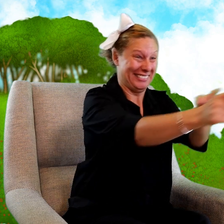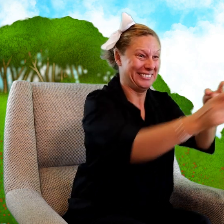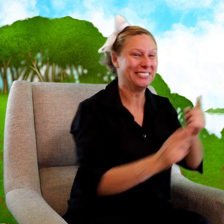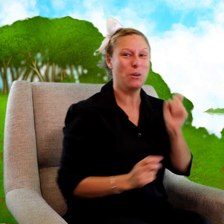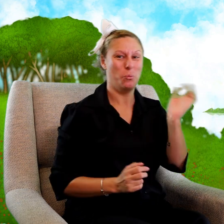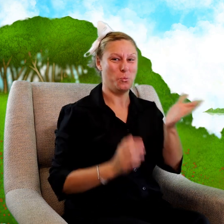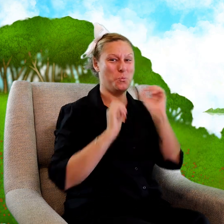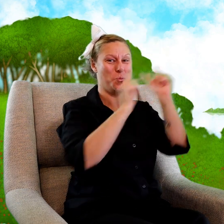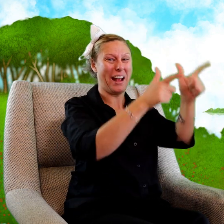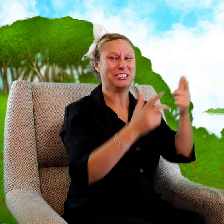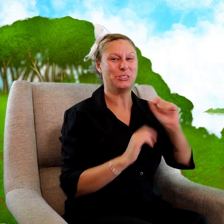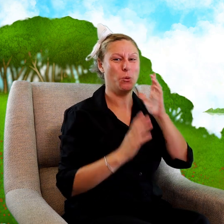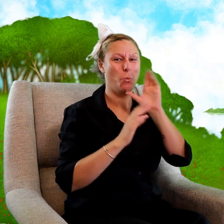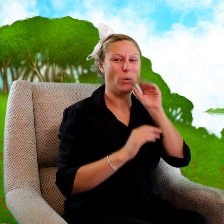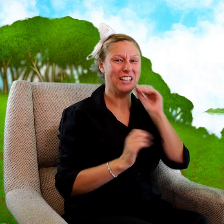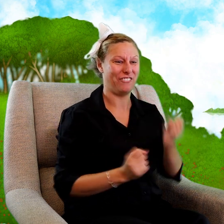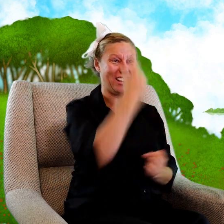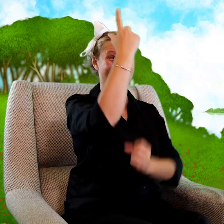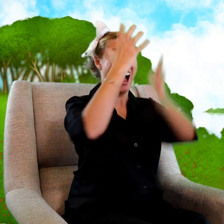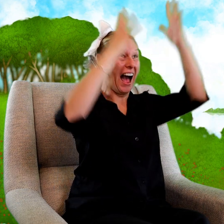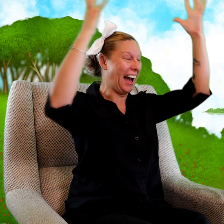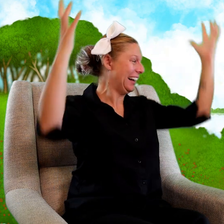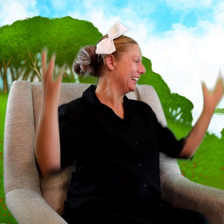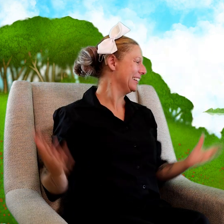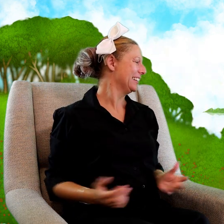raced to the water feature in the front yard.